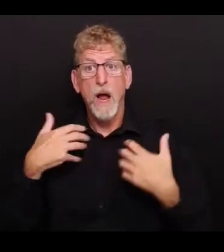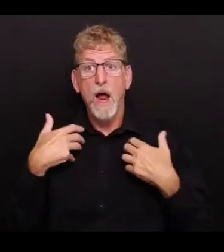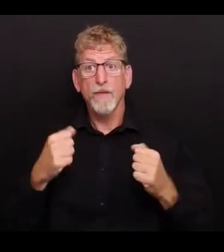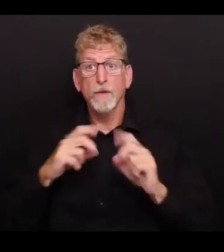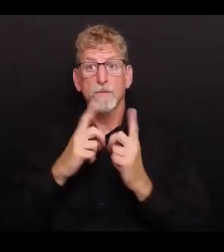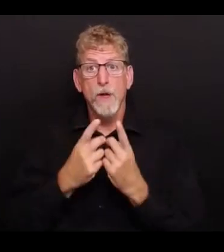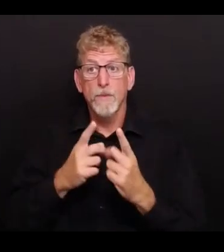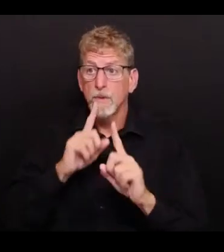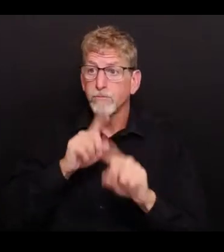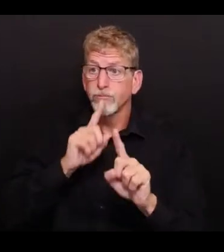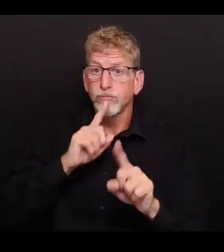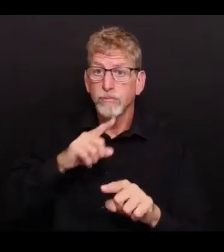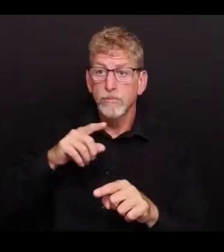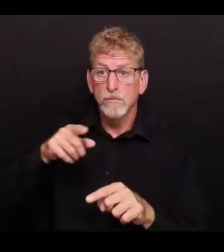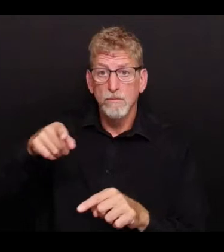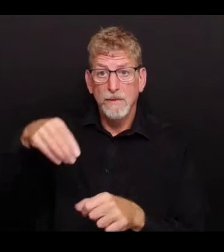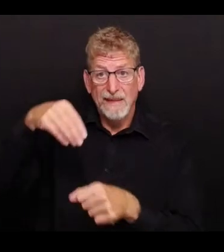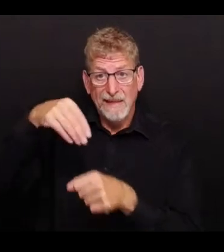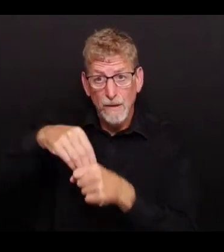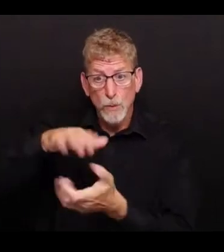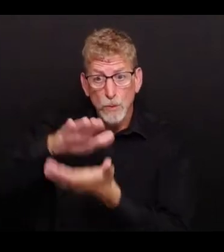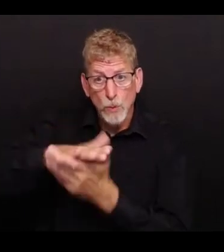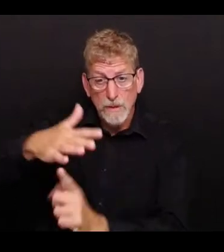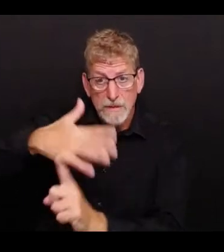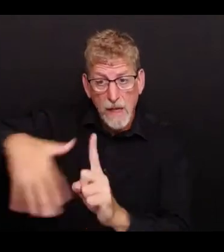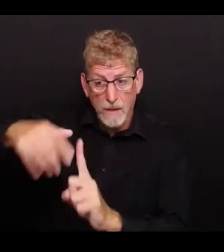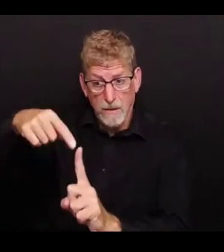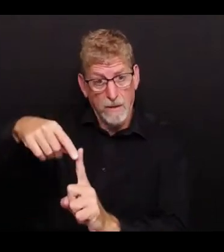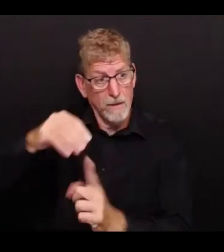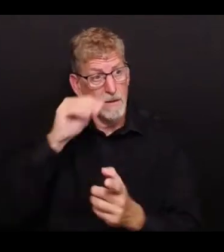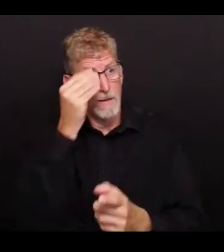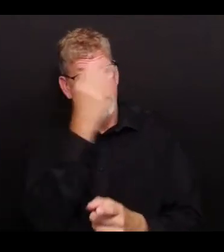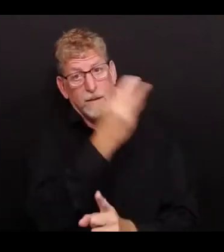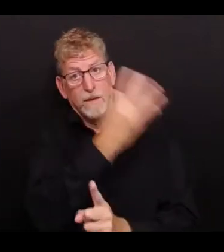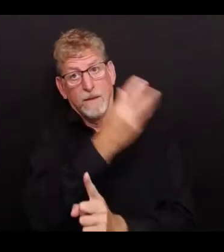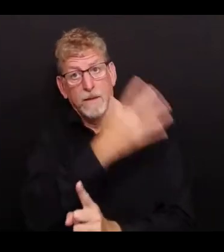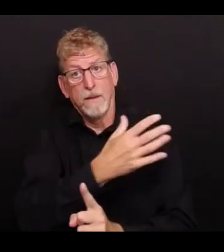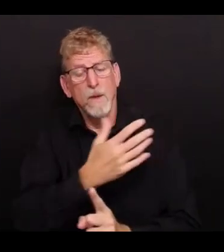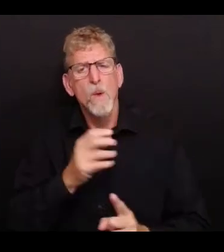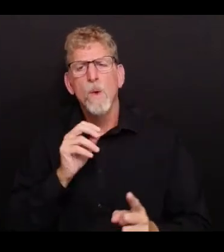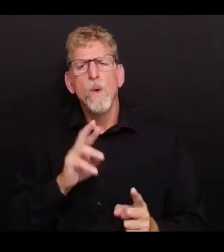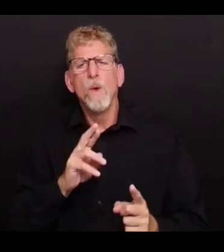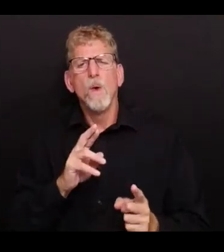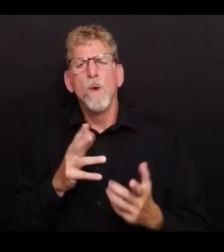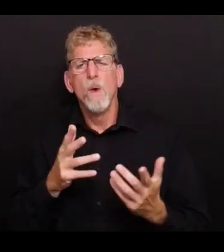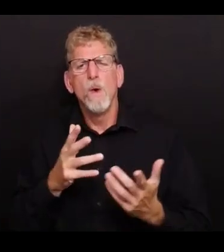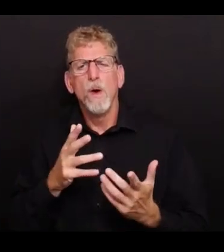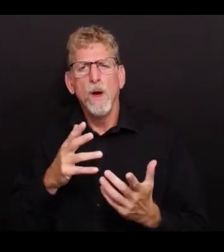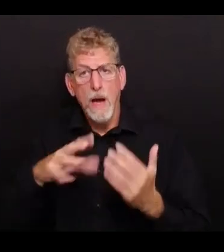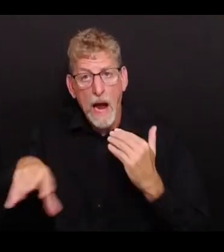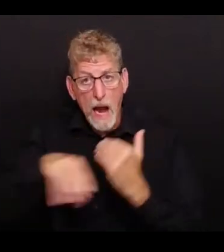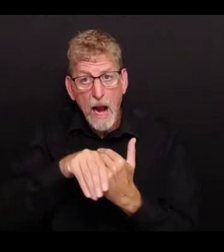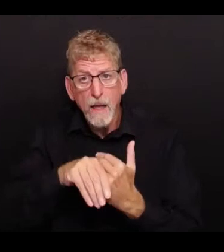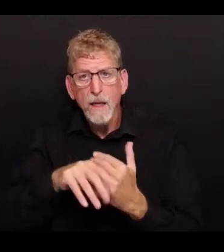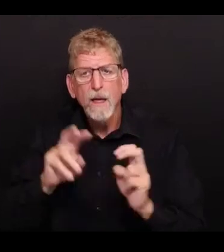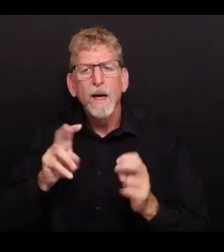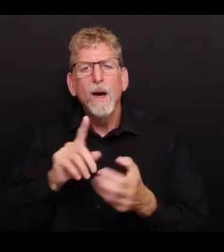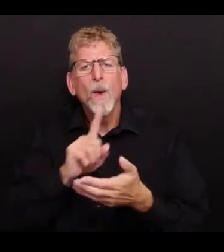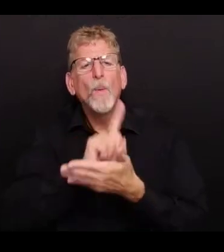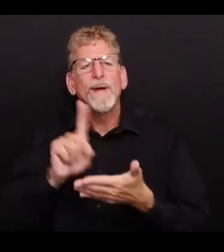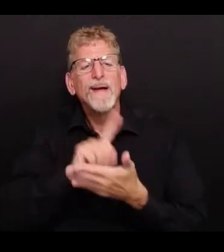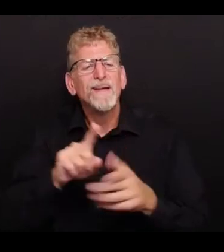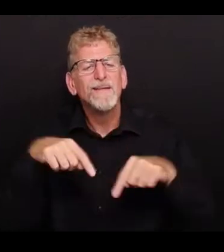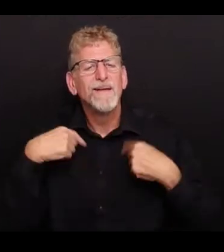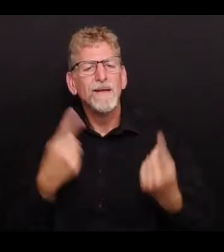any other way in addition to those the weekly list of schools with a certain amount of cases for 14 days,